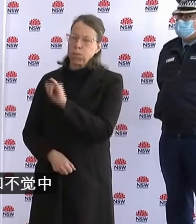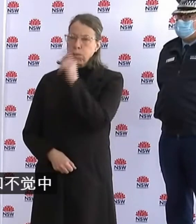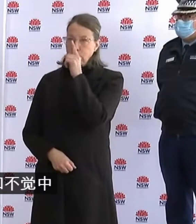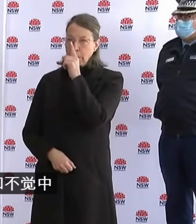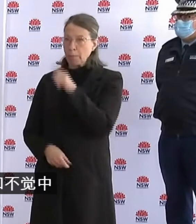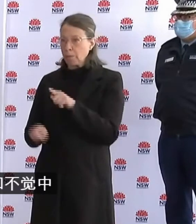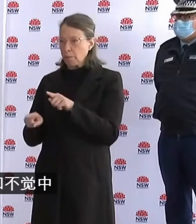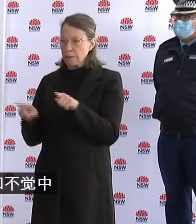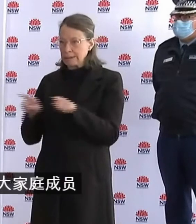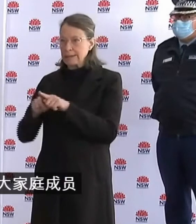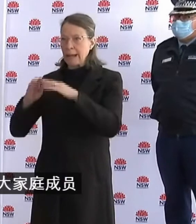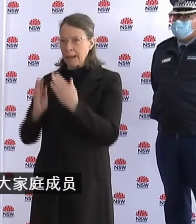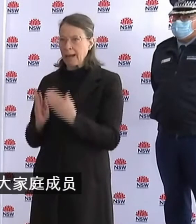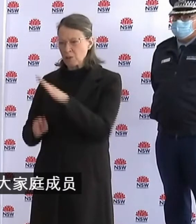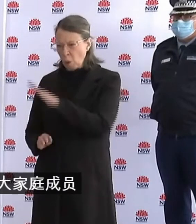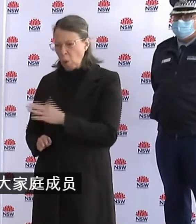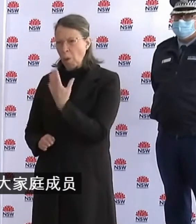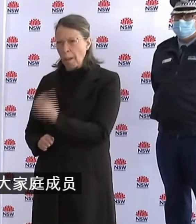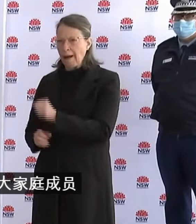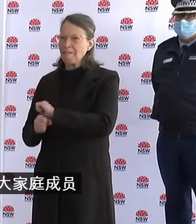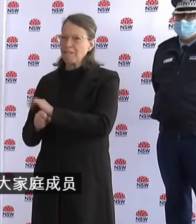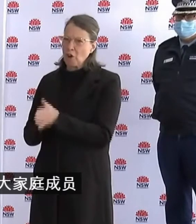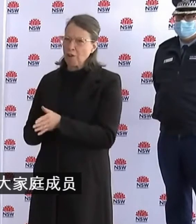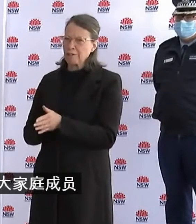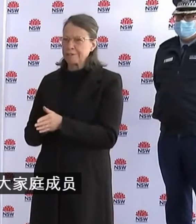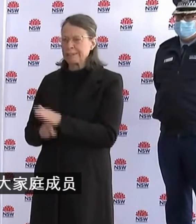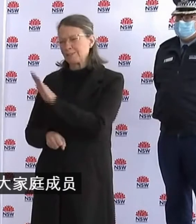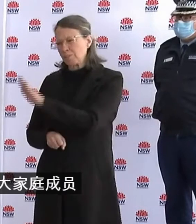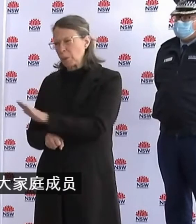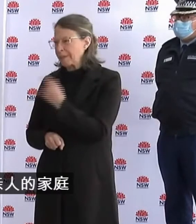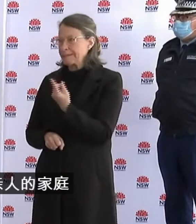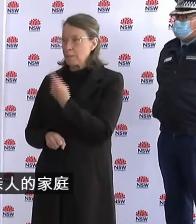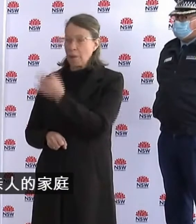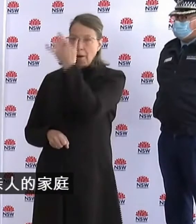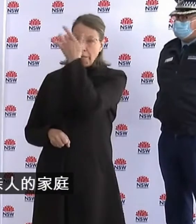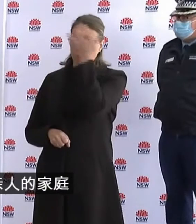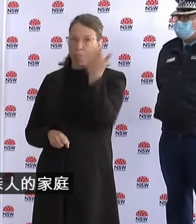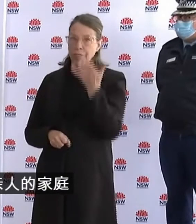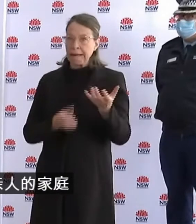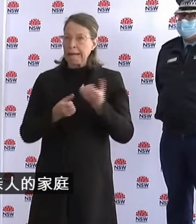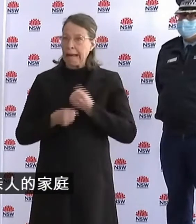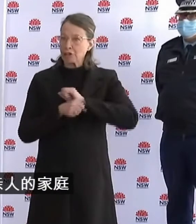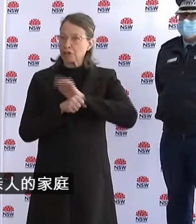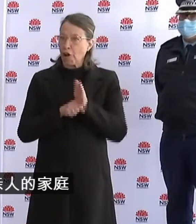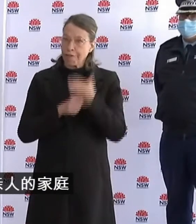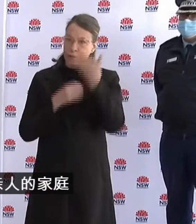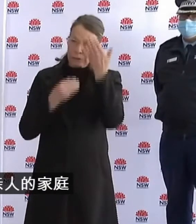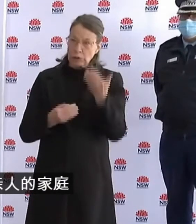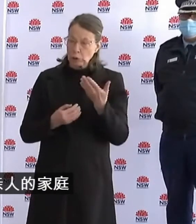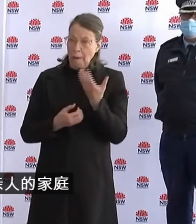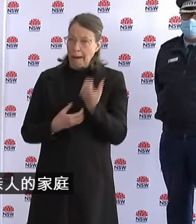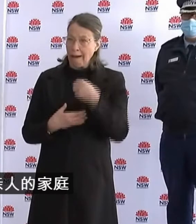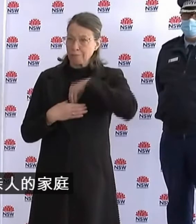who've unknowingly or unwittingly given it to their extended family members, households on households of loved